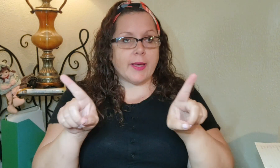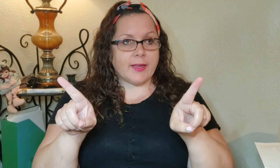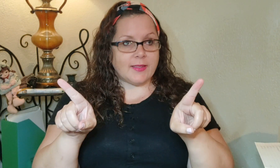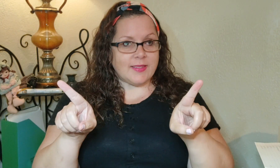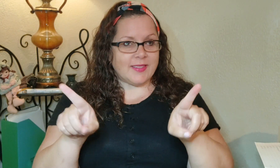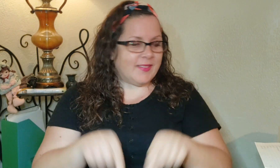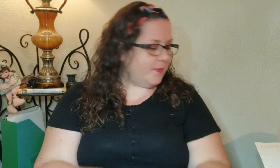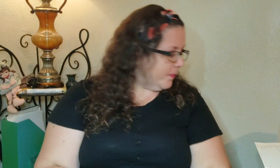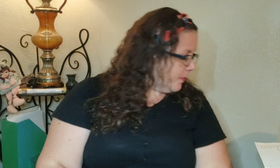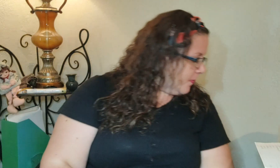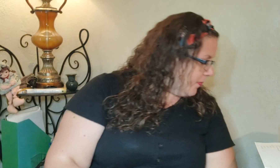but